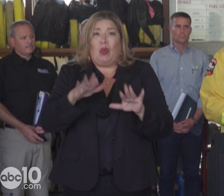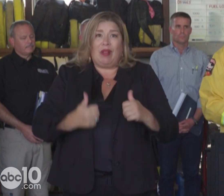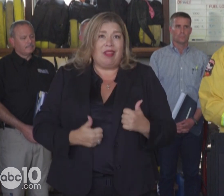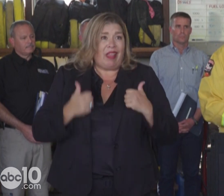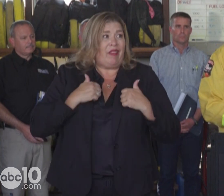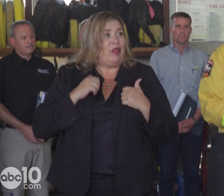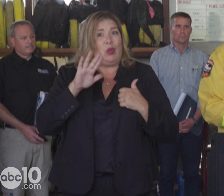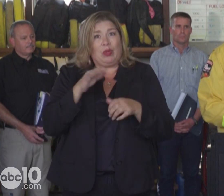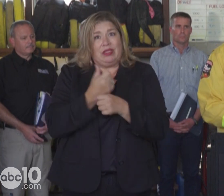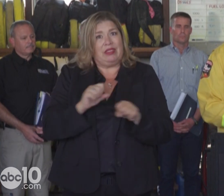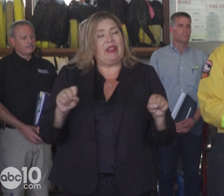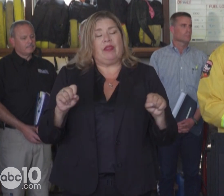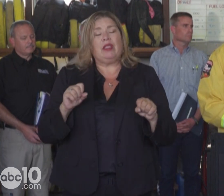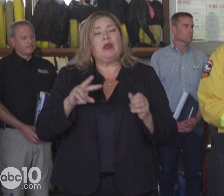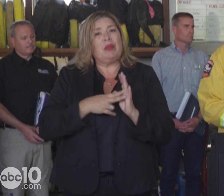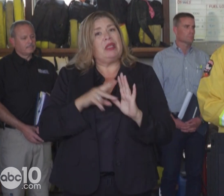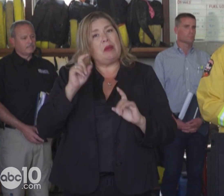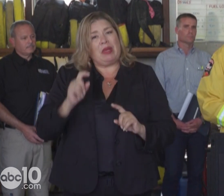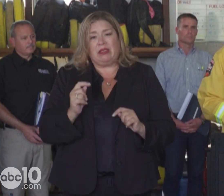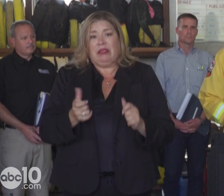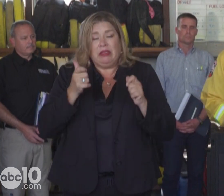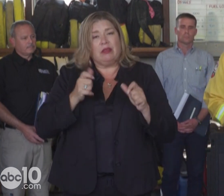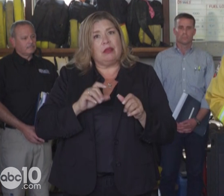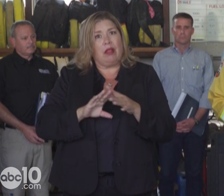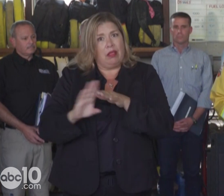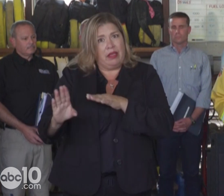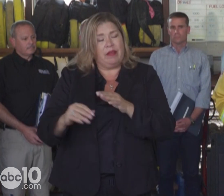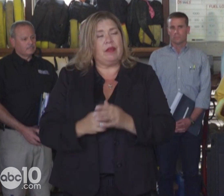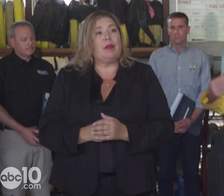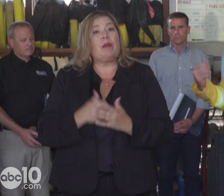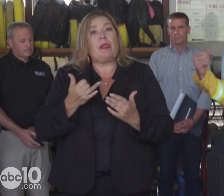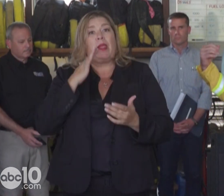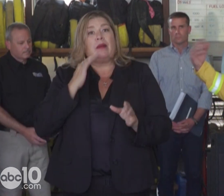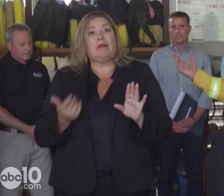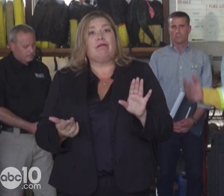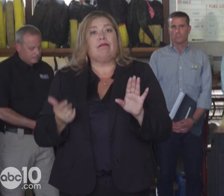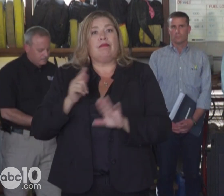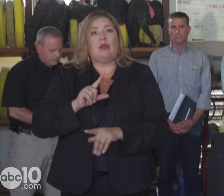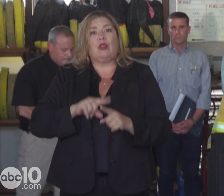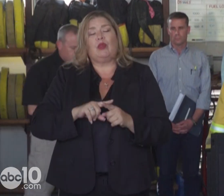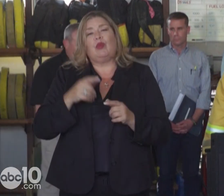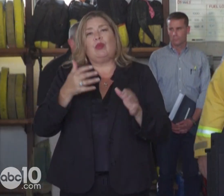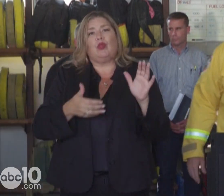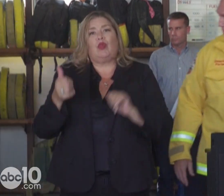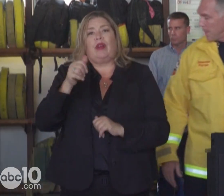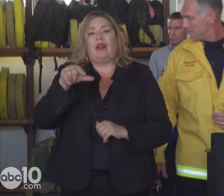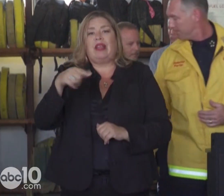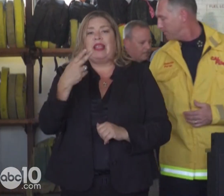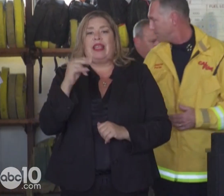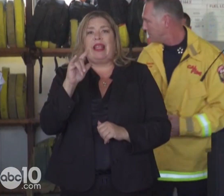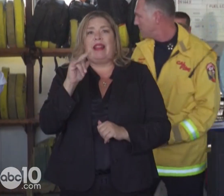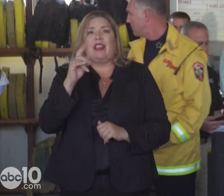and it needs to happen then. With that, I'm going to turn over the mic to Director Ghilarducci.